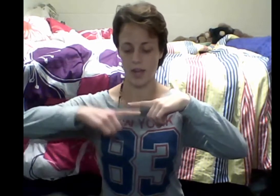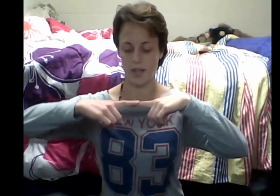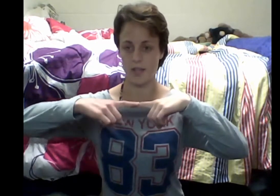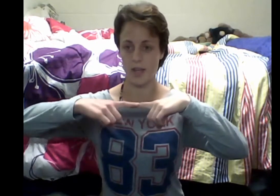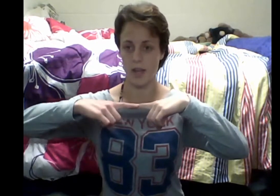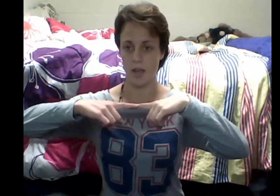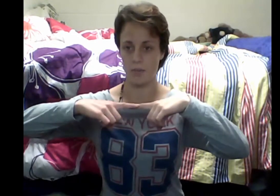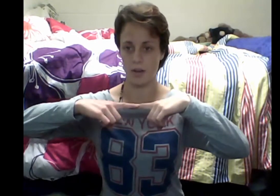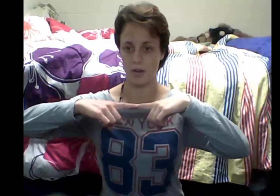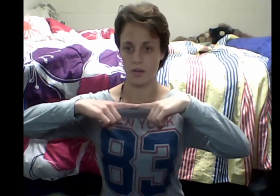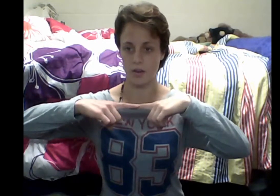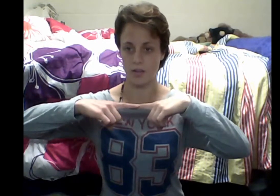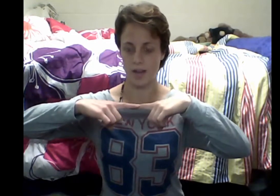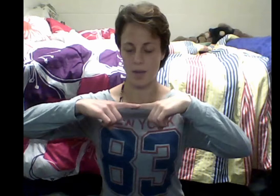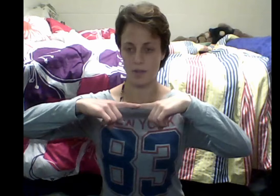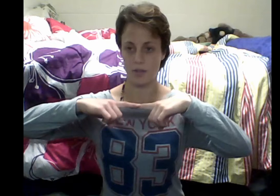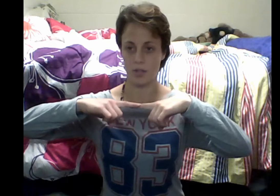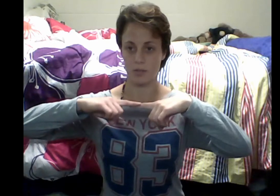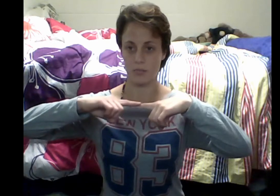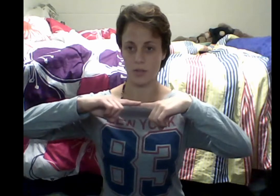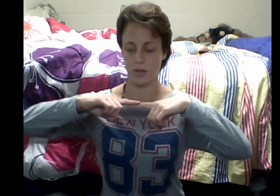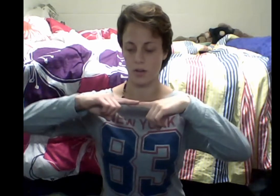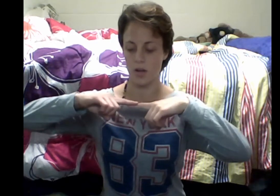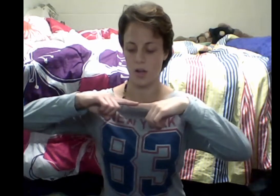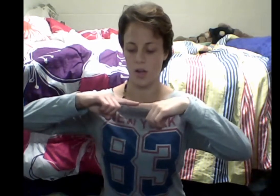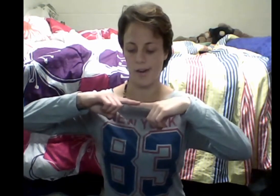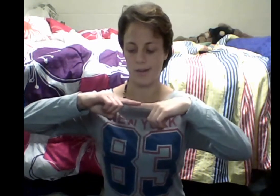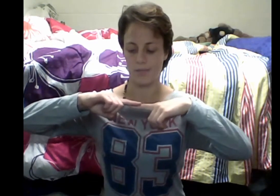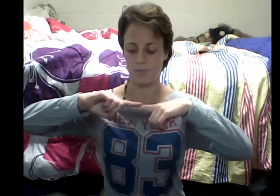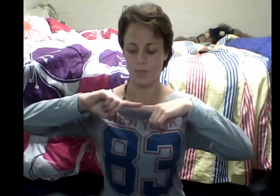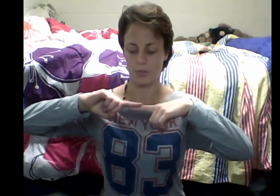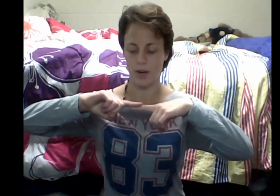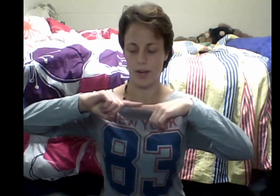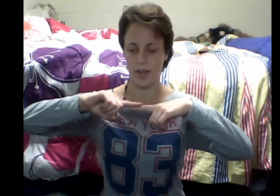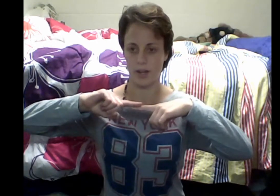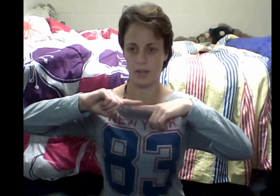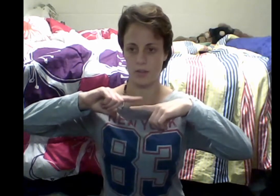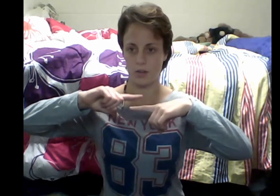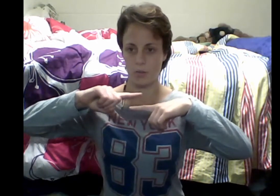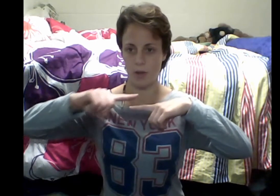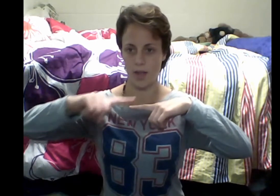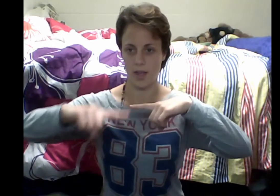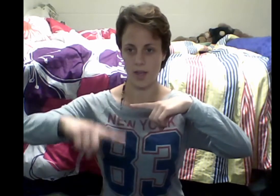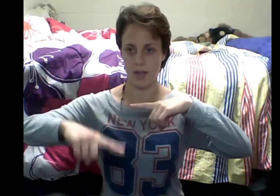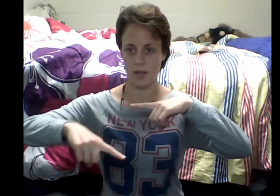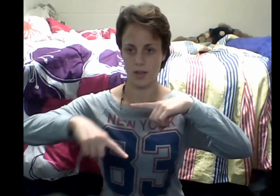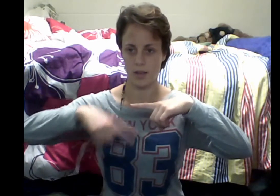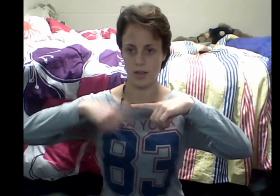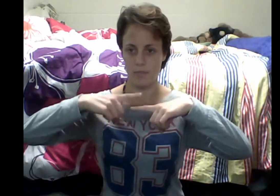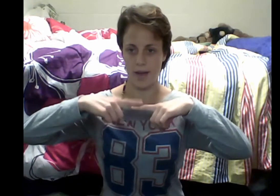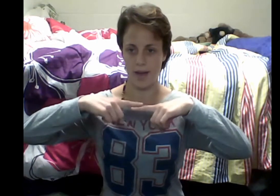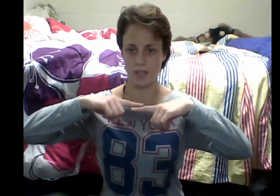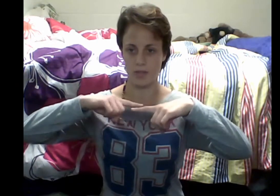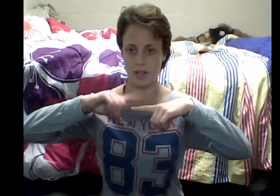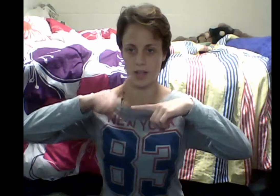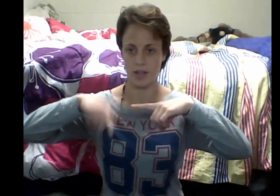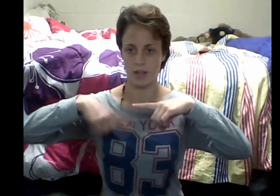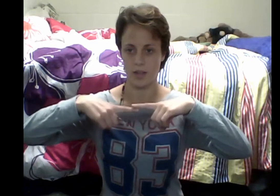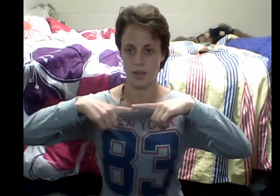hand and put it on top, and then you're going to bring your right hand away and back, so it's kind of like